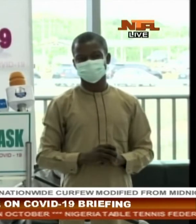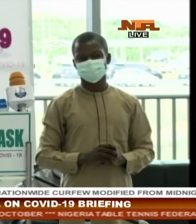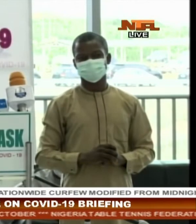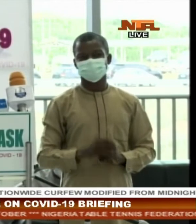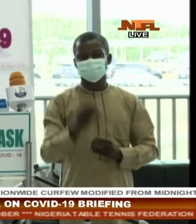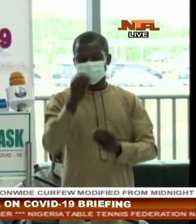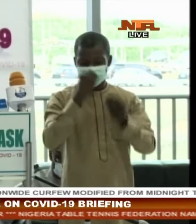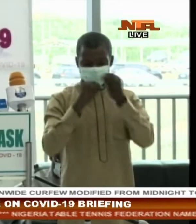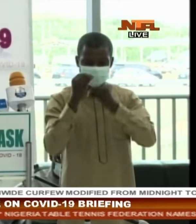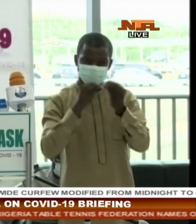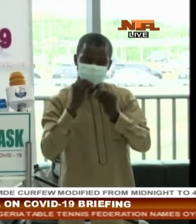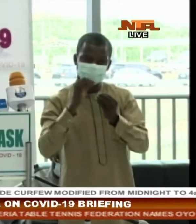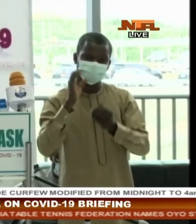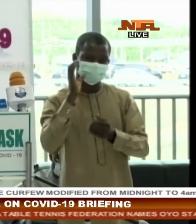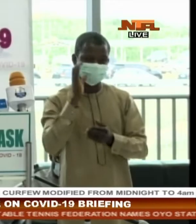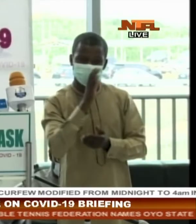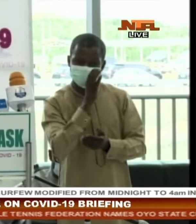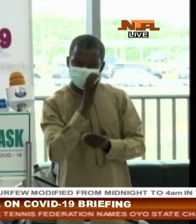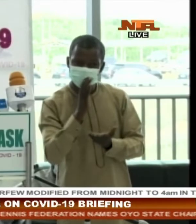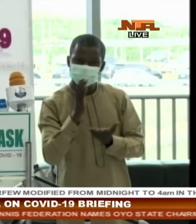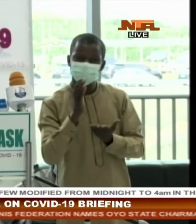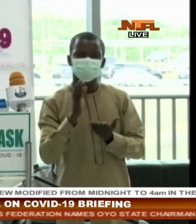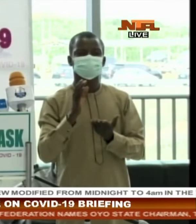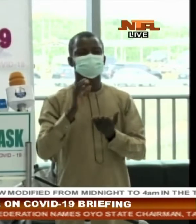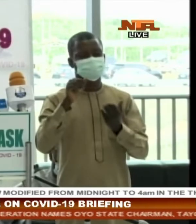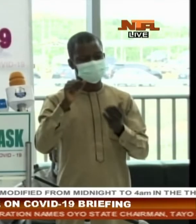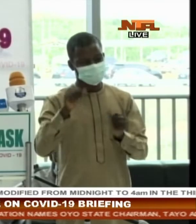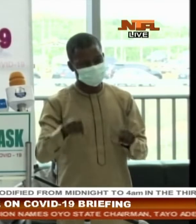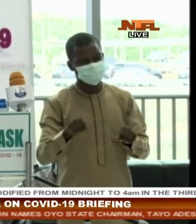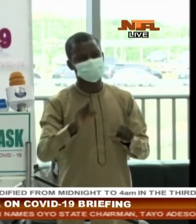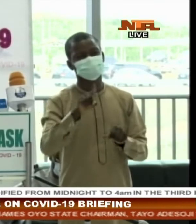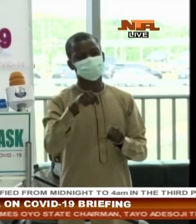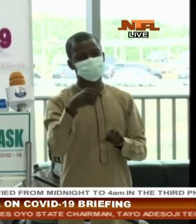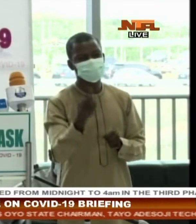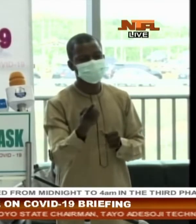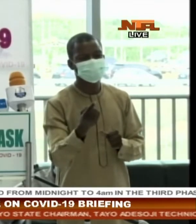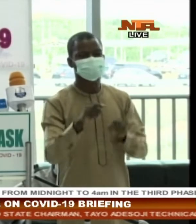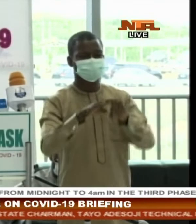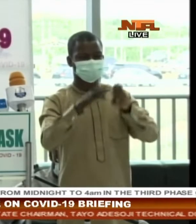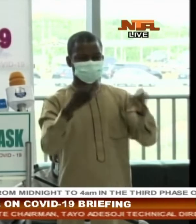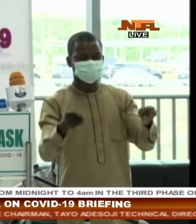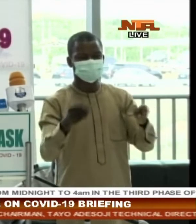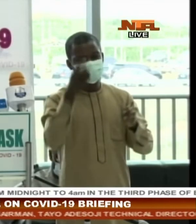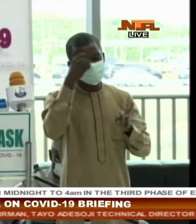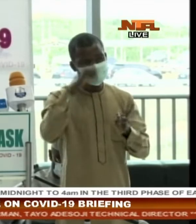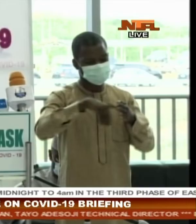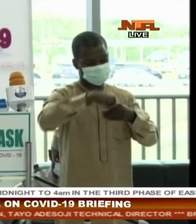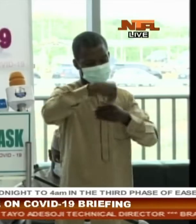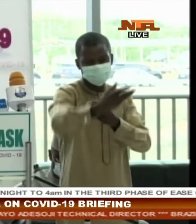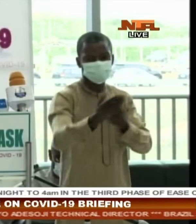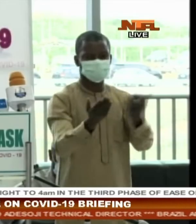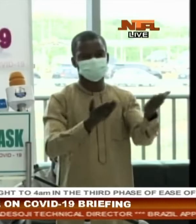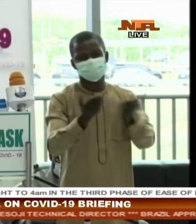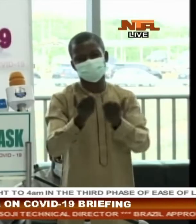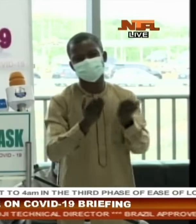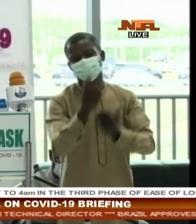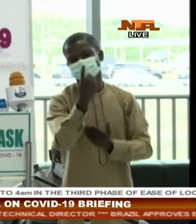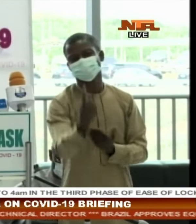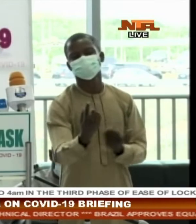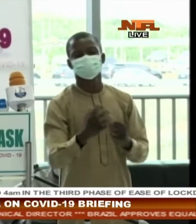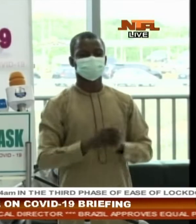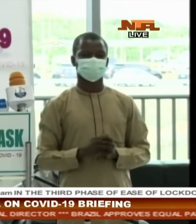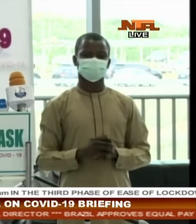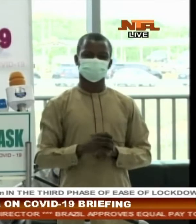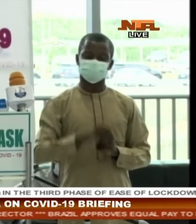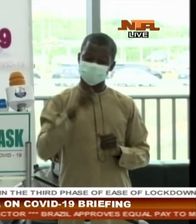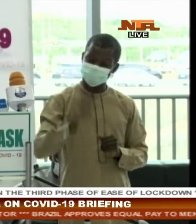Eateries and restaurants can only open for outdoor services, and we will make sure this is complied with.